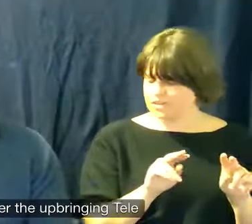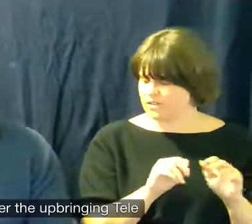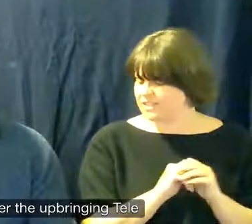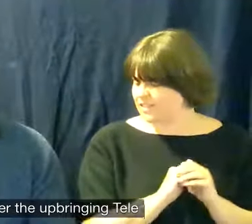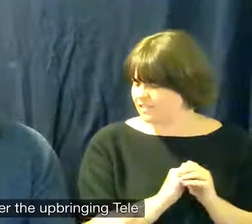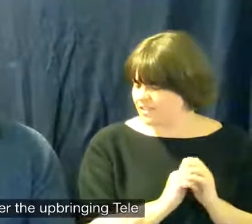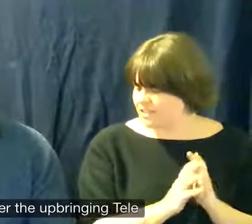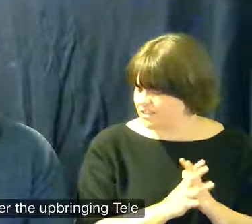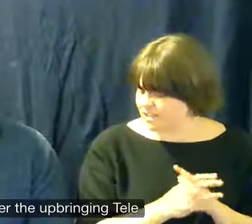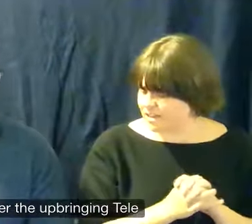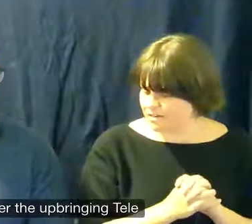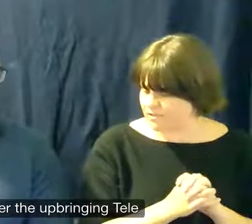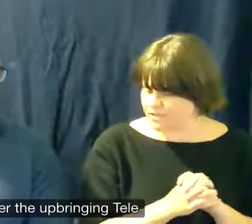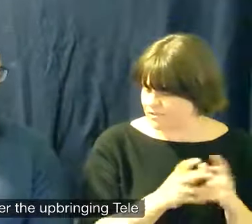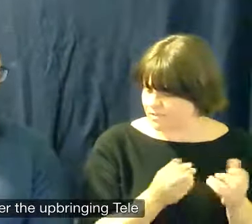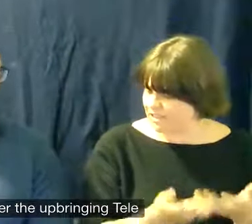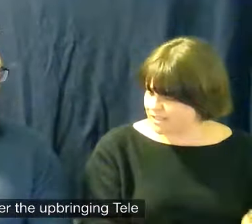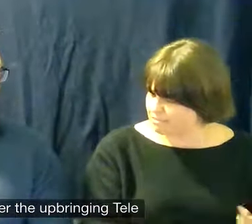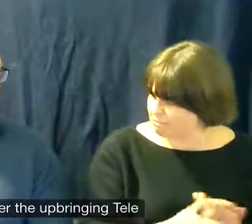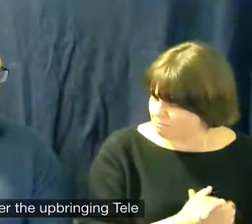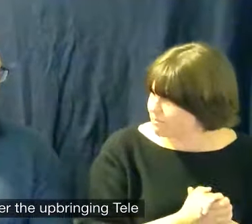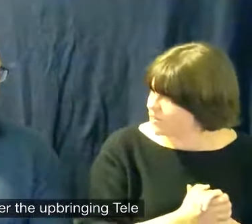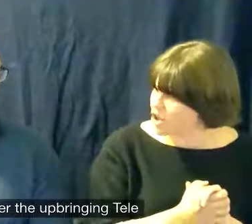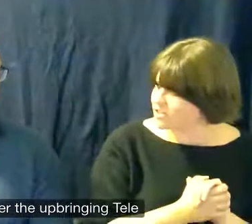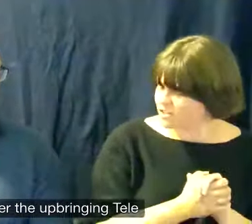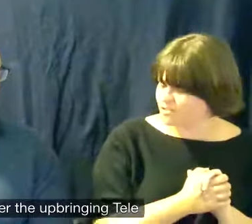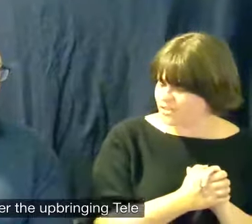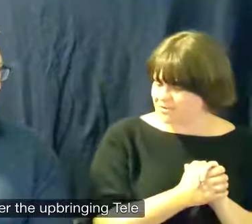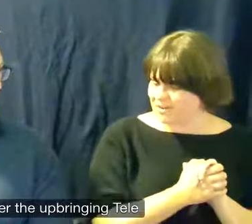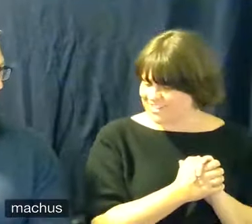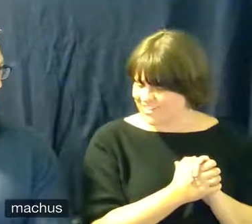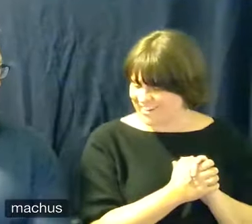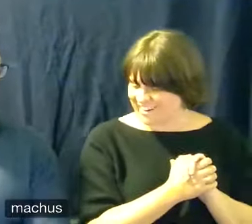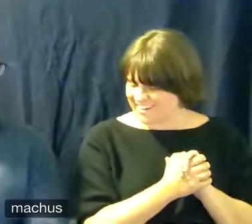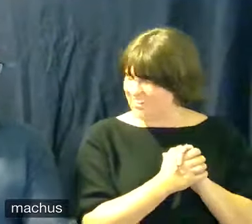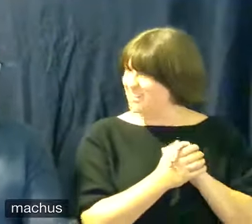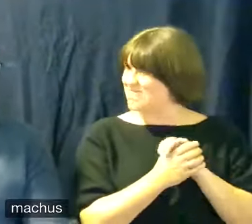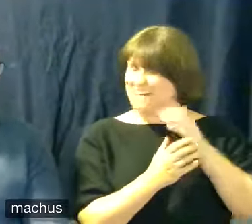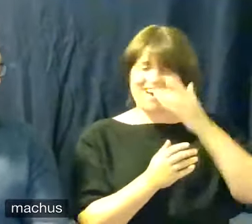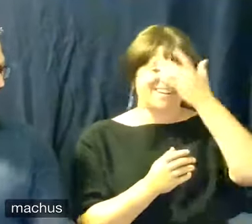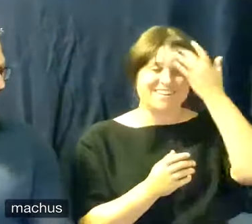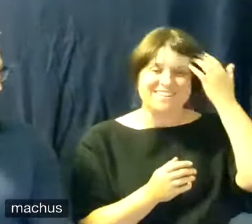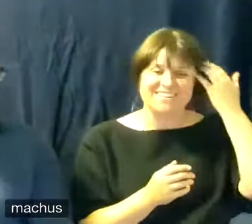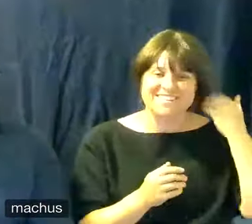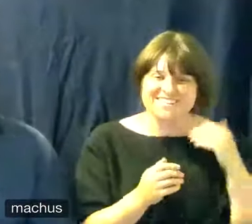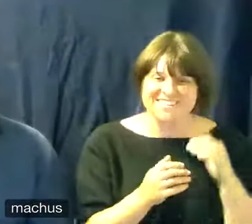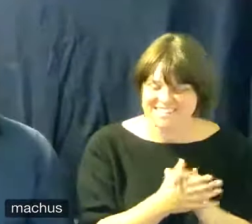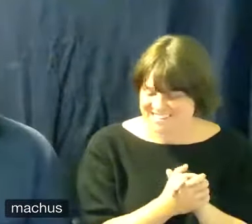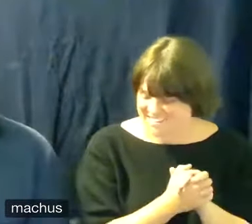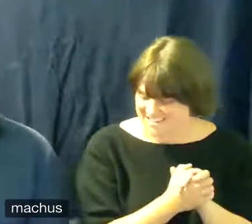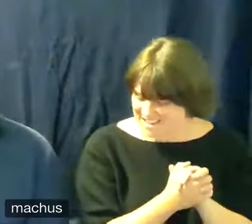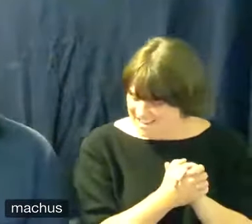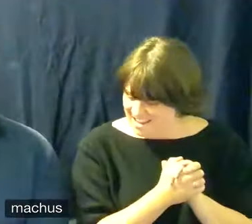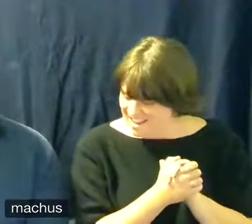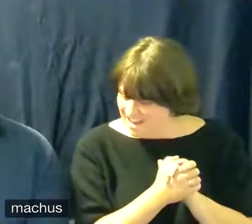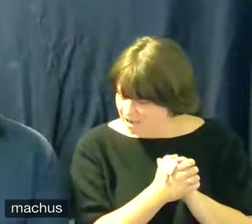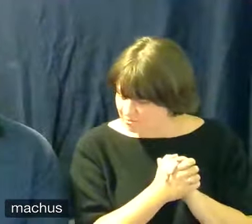TELEMACHUS. Sorry, David, can you say that? I've just completely lost you on this one. Sorry. Can you go back? Yeah, which